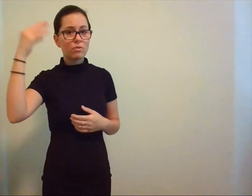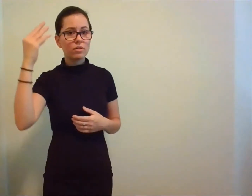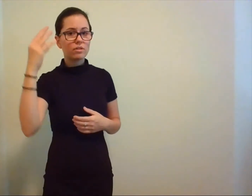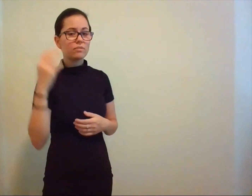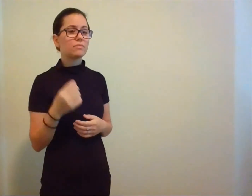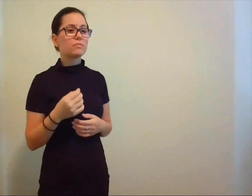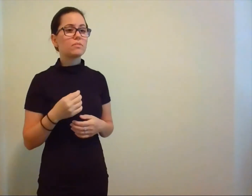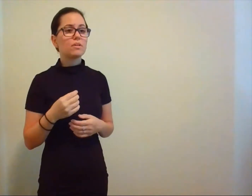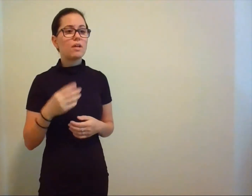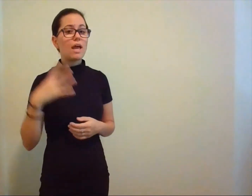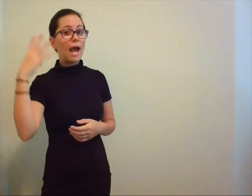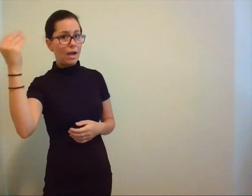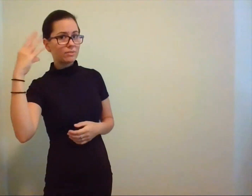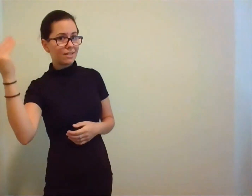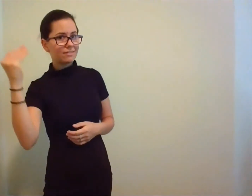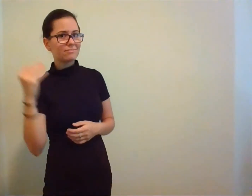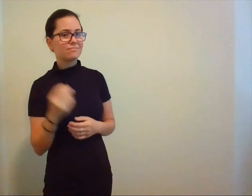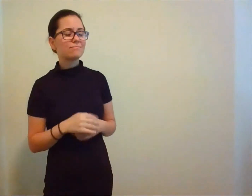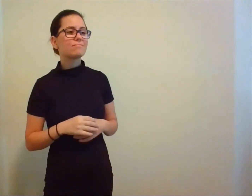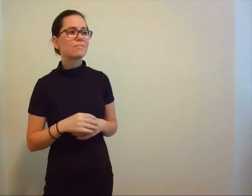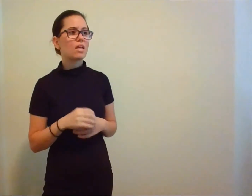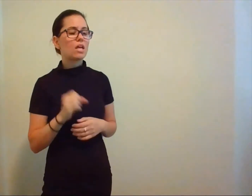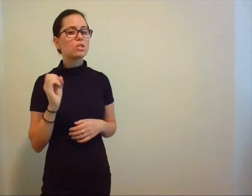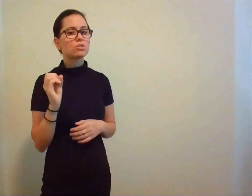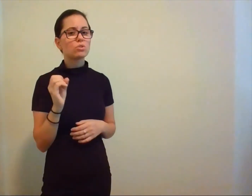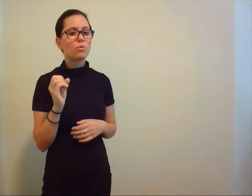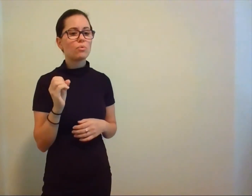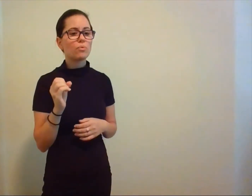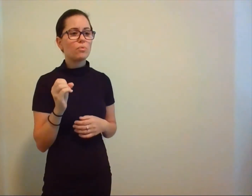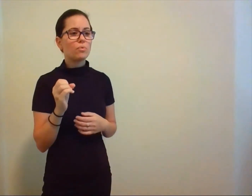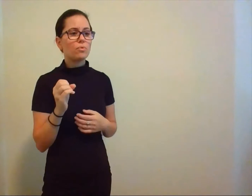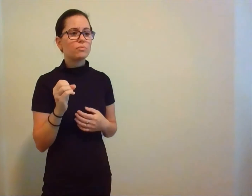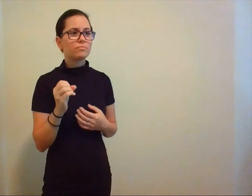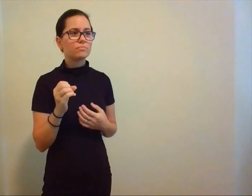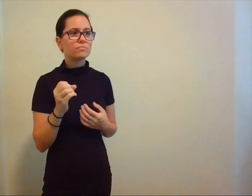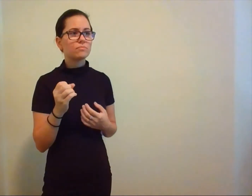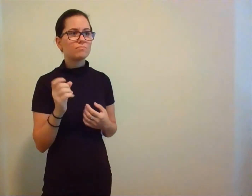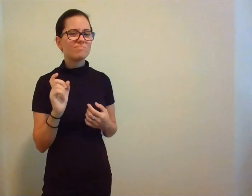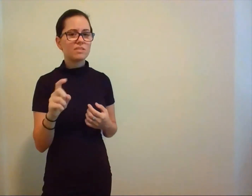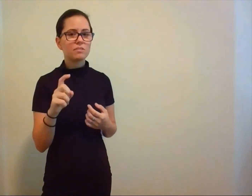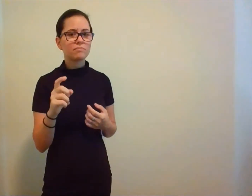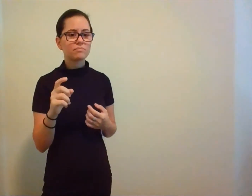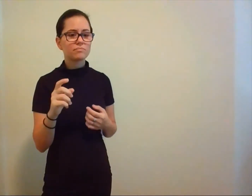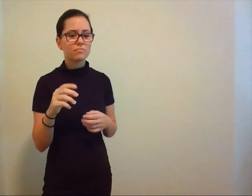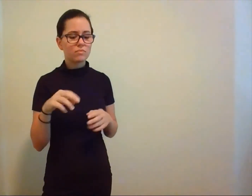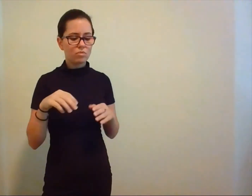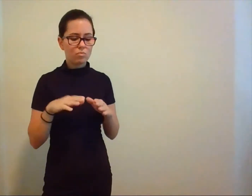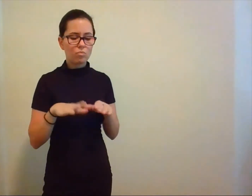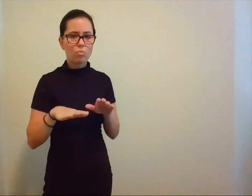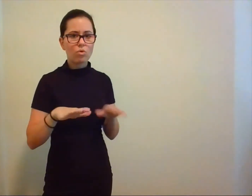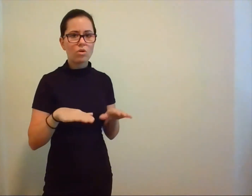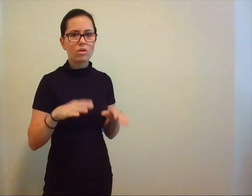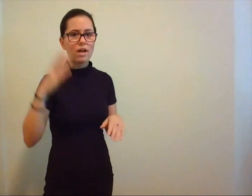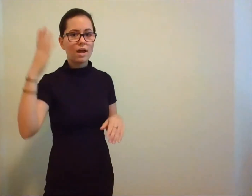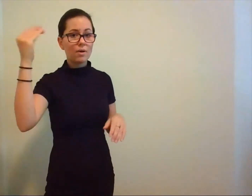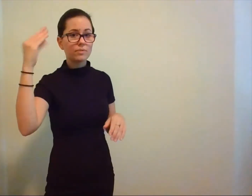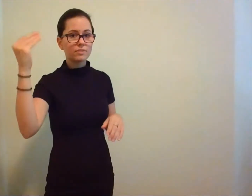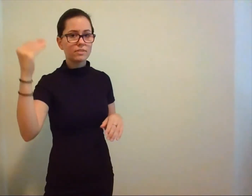and the main mansion, which was right on the other side. And I knew this from the pictures, that this was just a guest house connected to